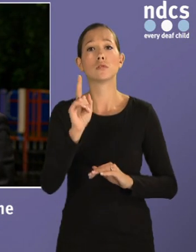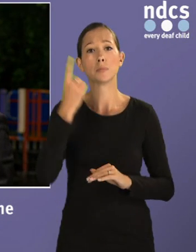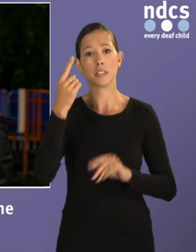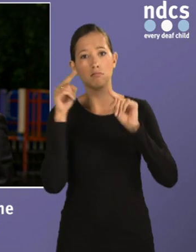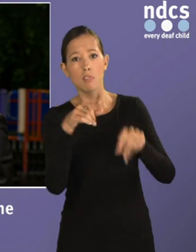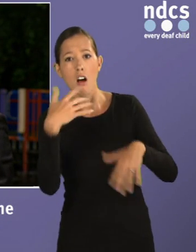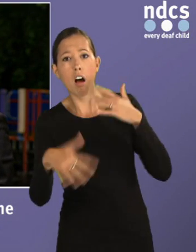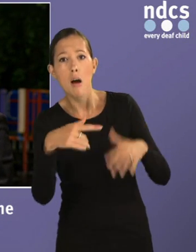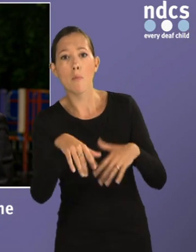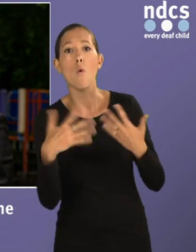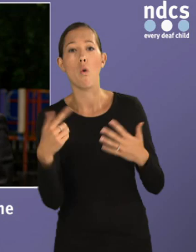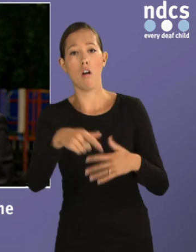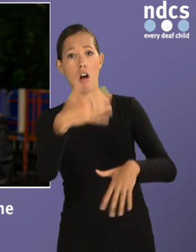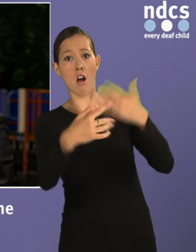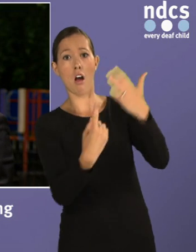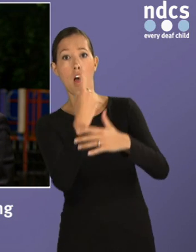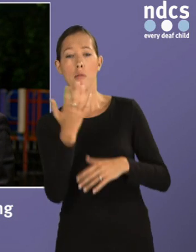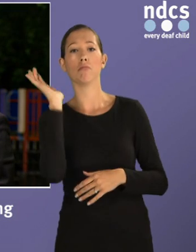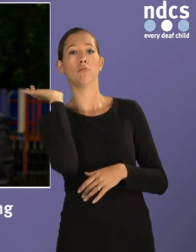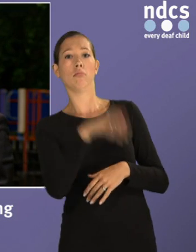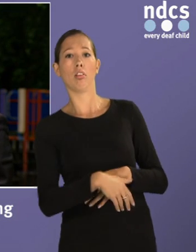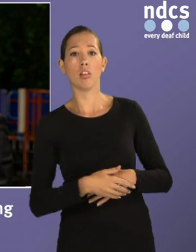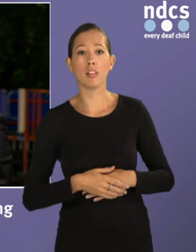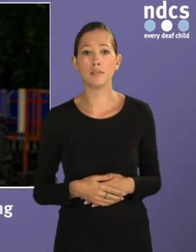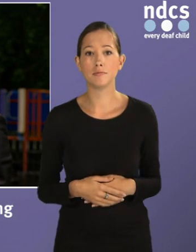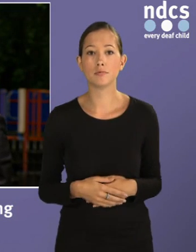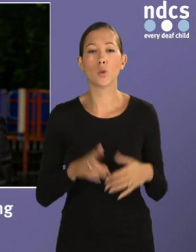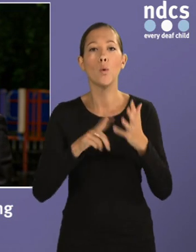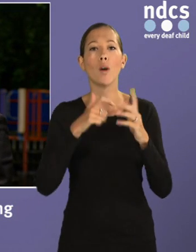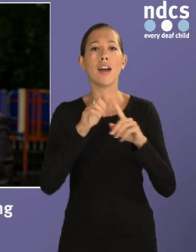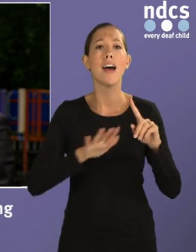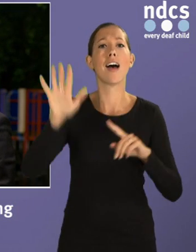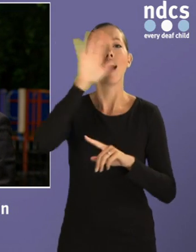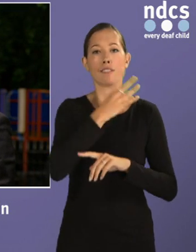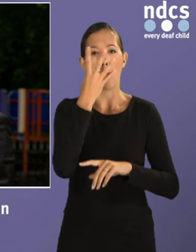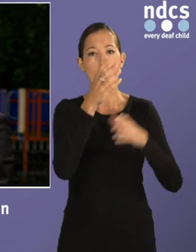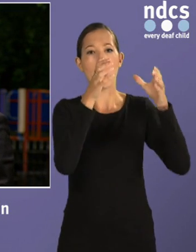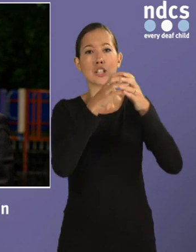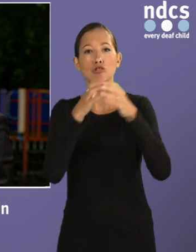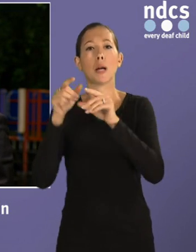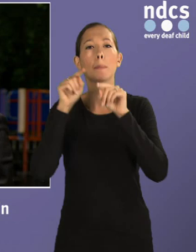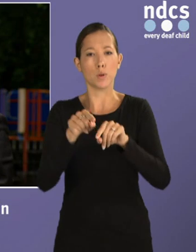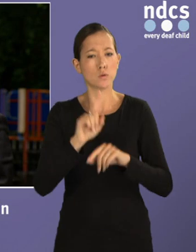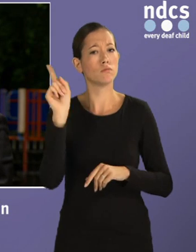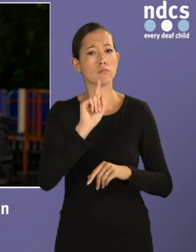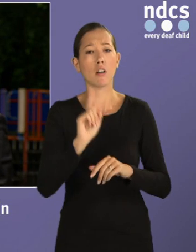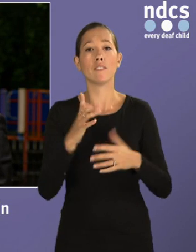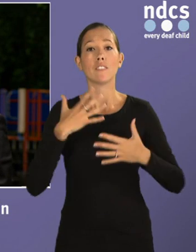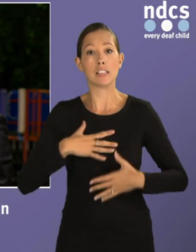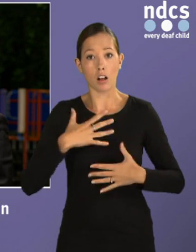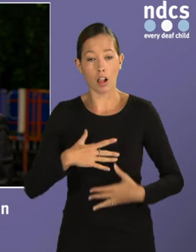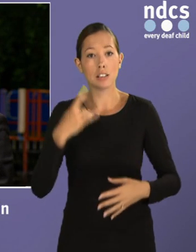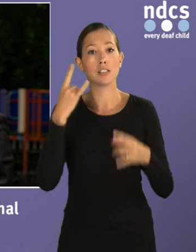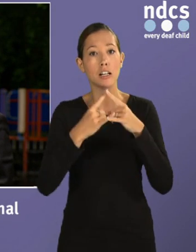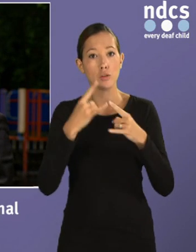Child abuse is when someone inflicts harm upon a child or fails to prevent harm being inflicted upon a child. In the UK there are four main